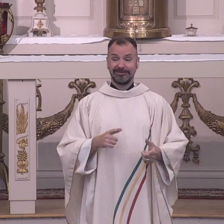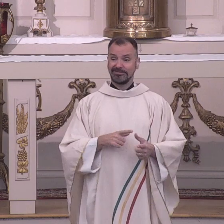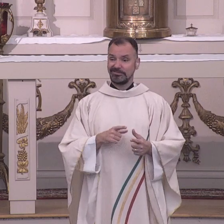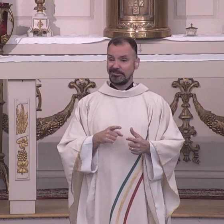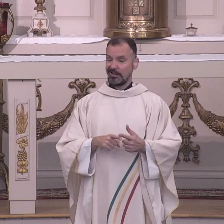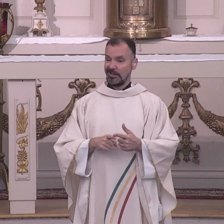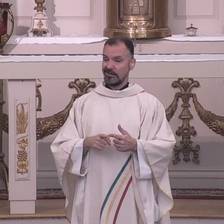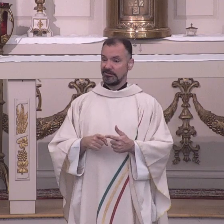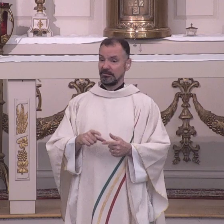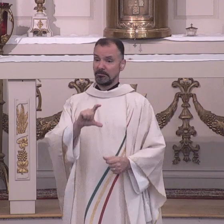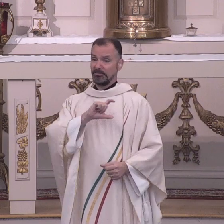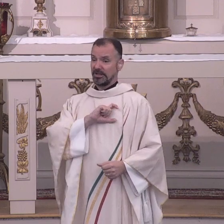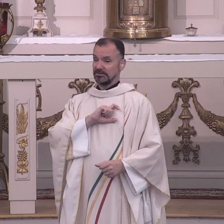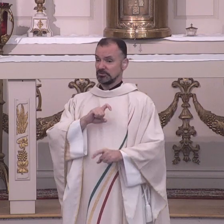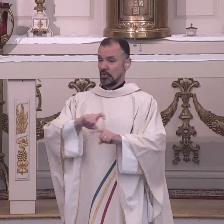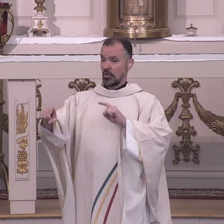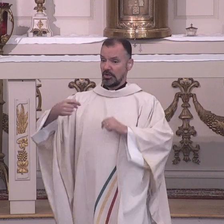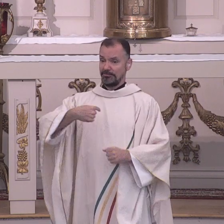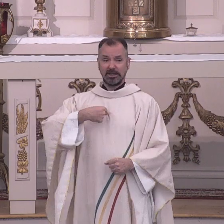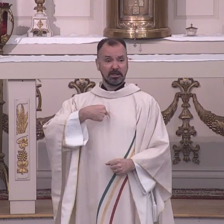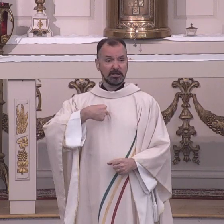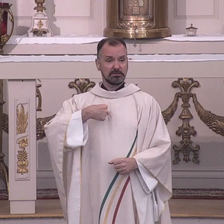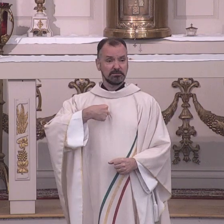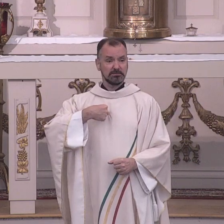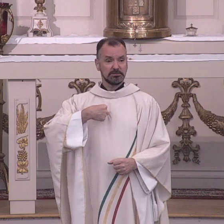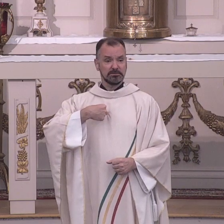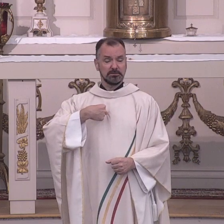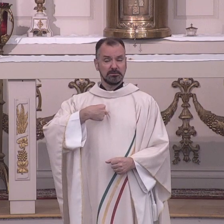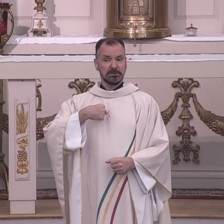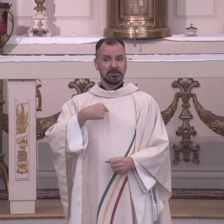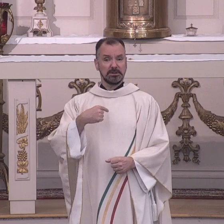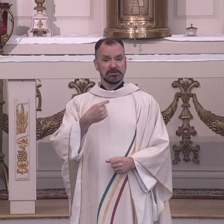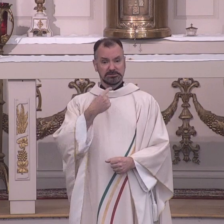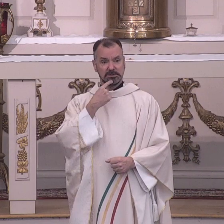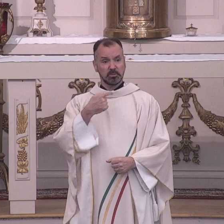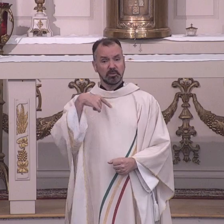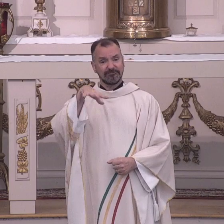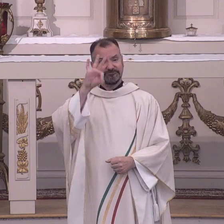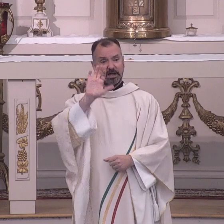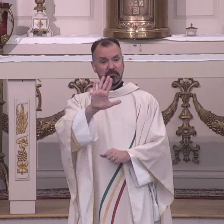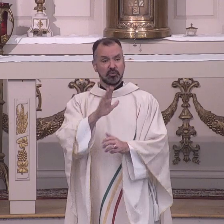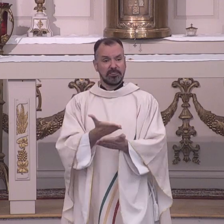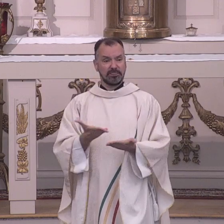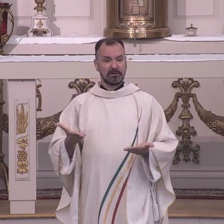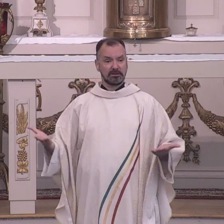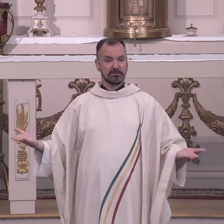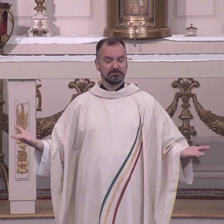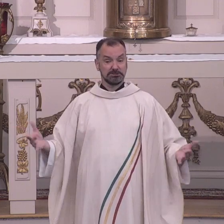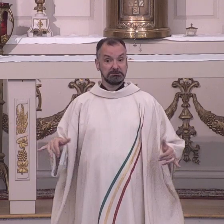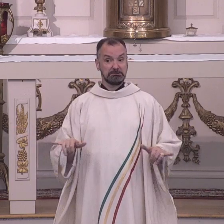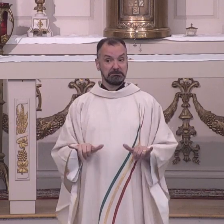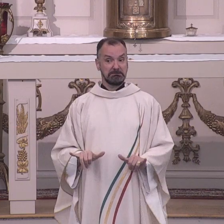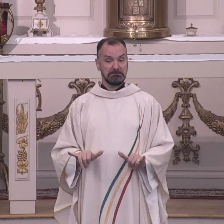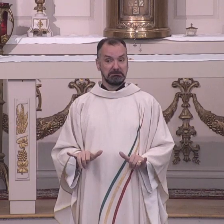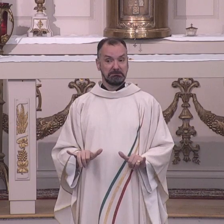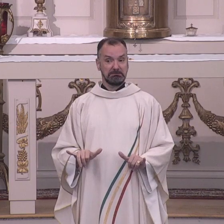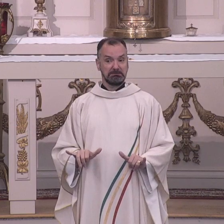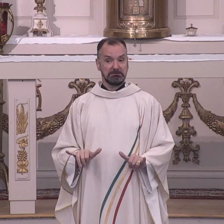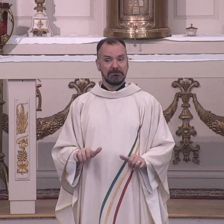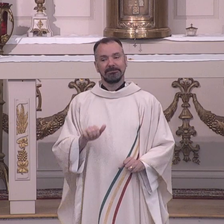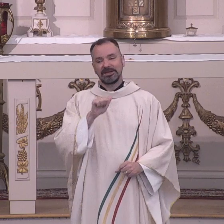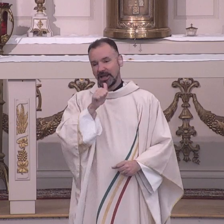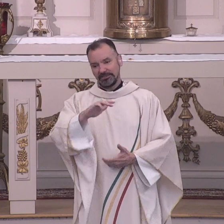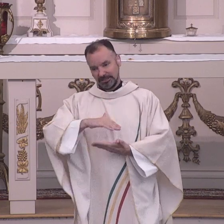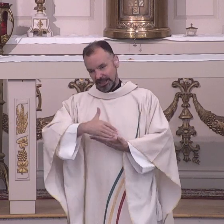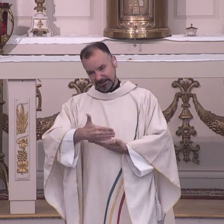So after my backpack was stolen, I flew back here to Boston, and the police called me and told me that they had found